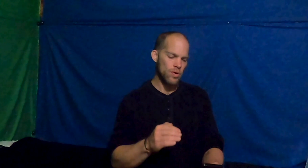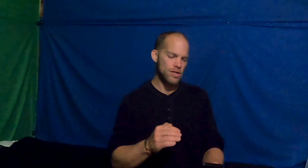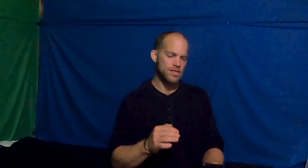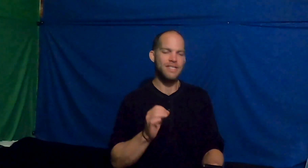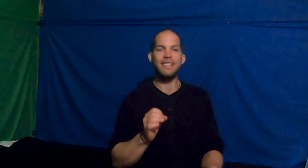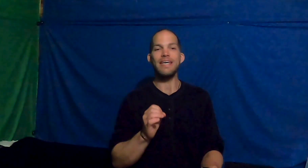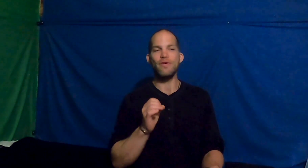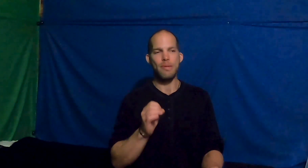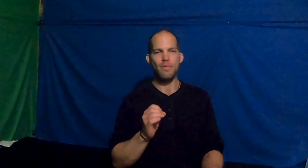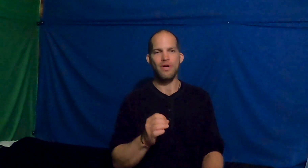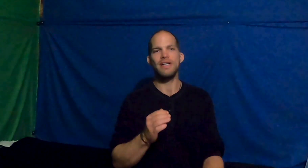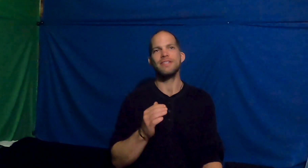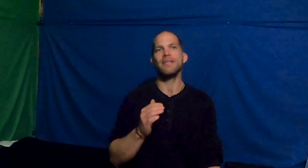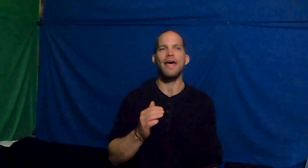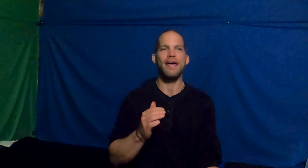words, D, remember, it's a